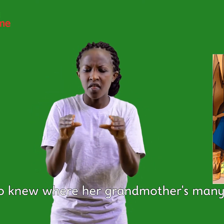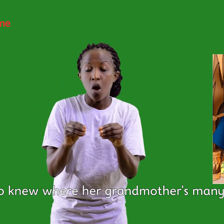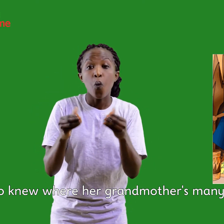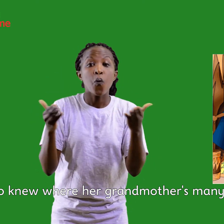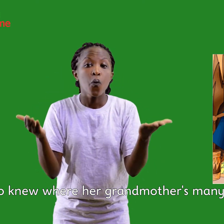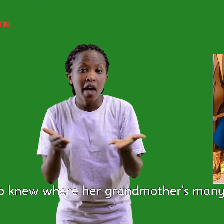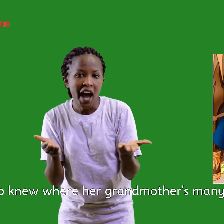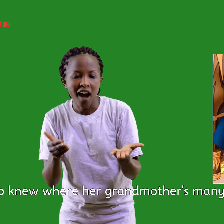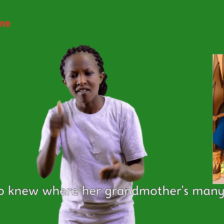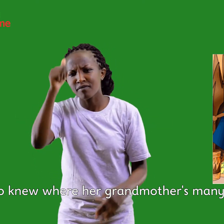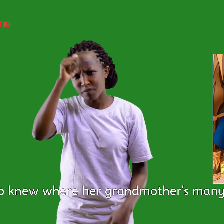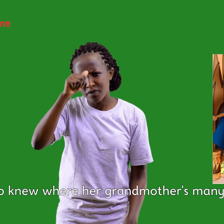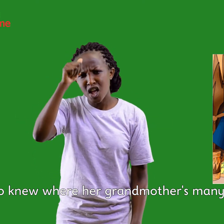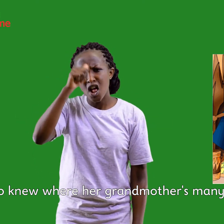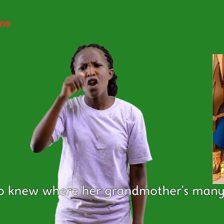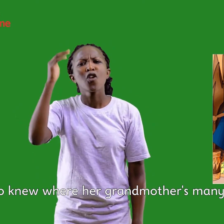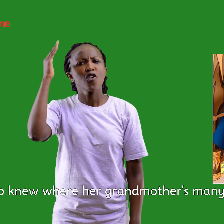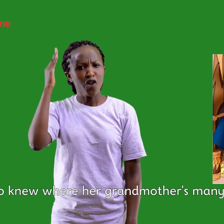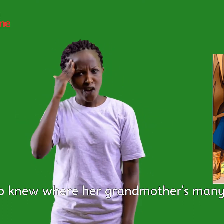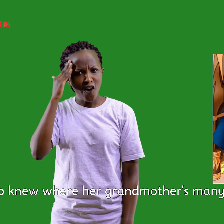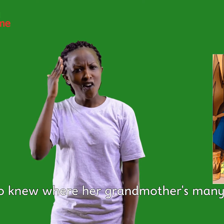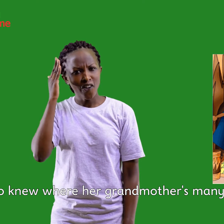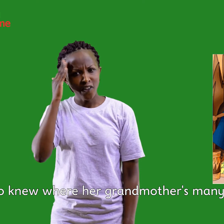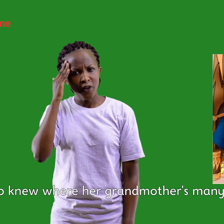Akai also knew where her grandmother's manyatta was located.